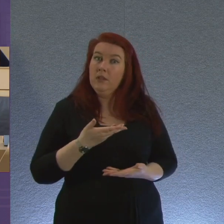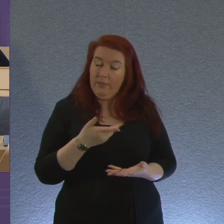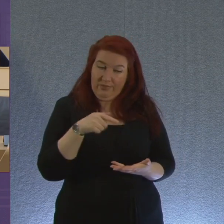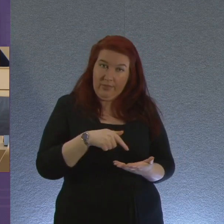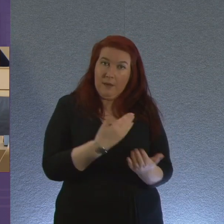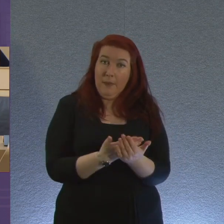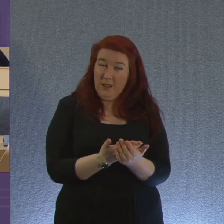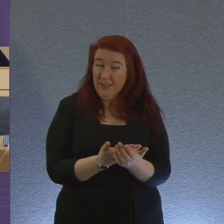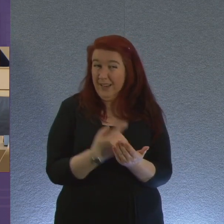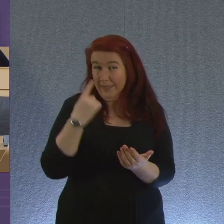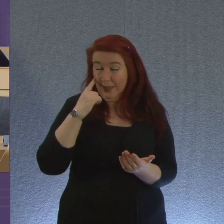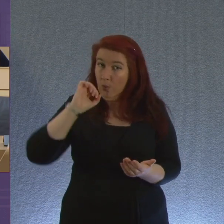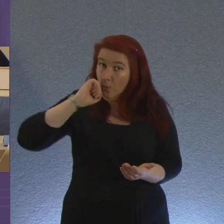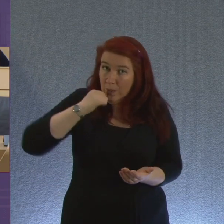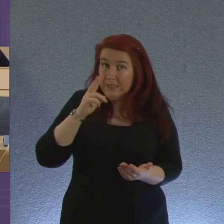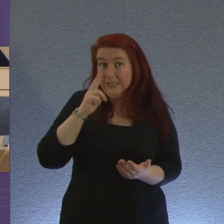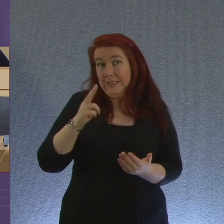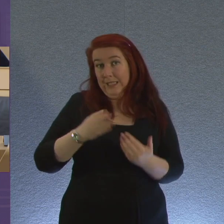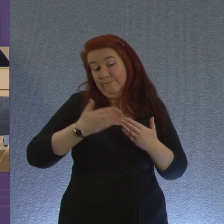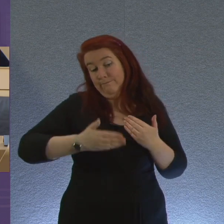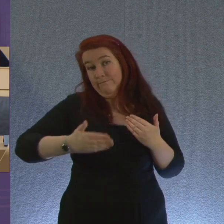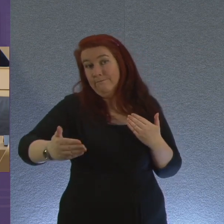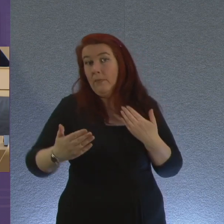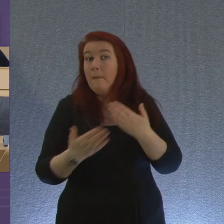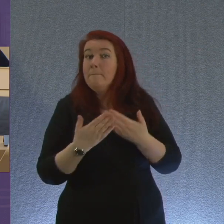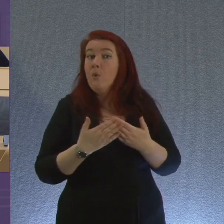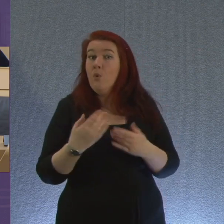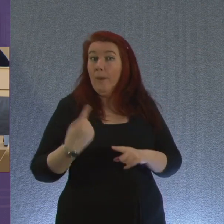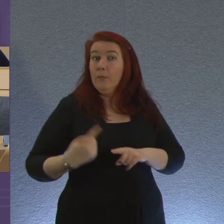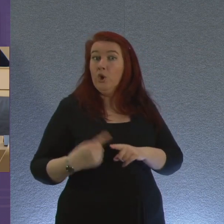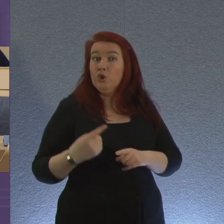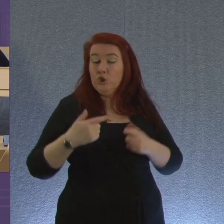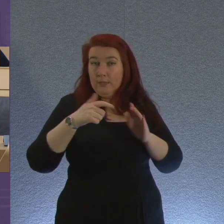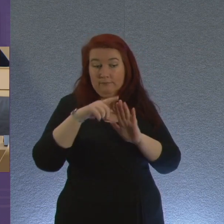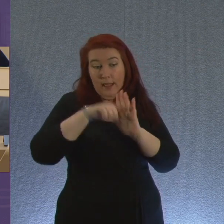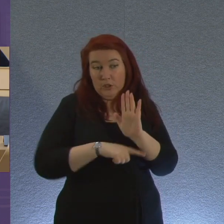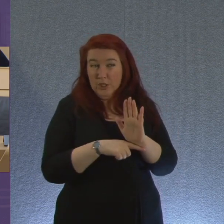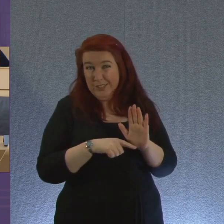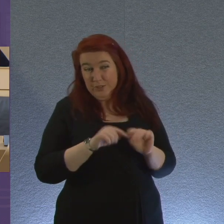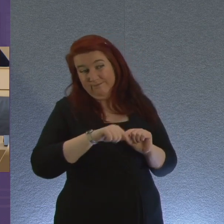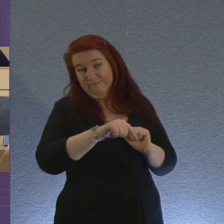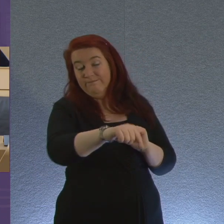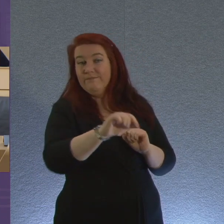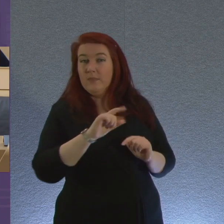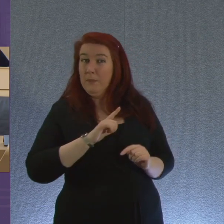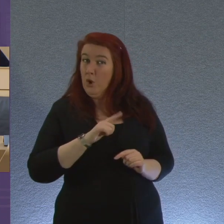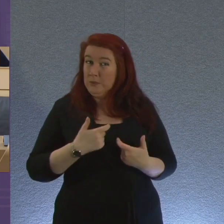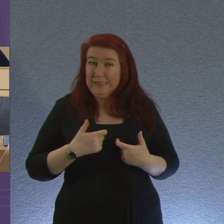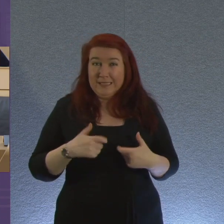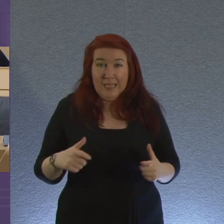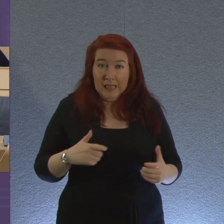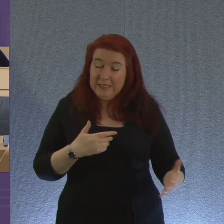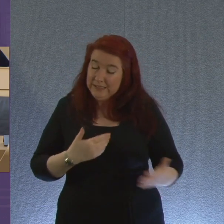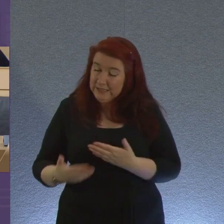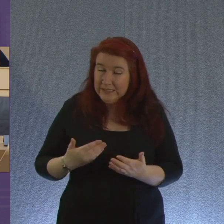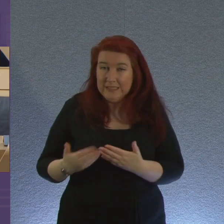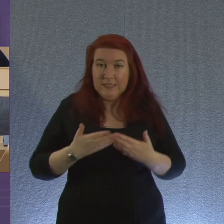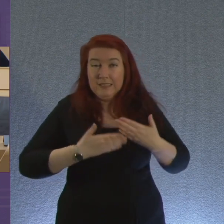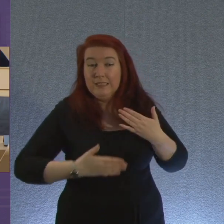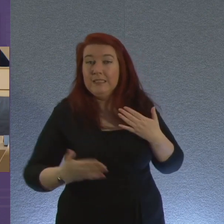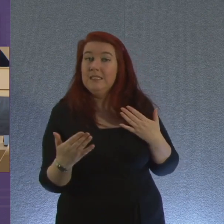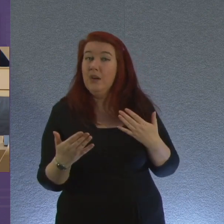may see further emergency legislation coming forward as we grapple with what at this stage